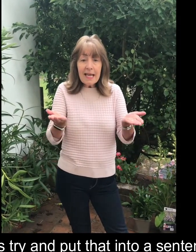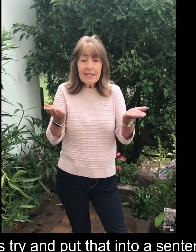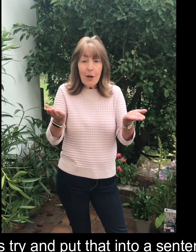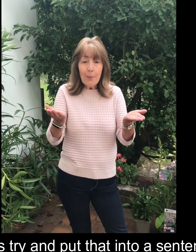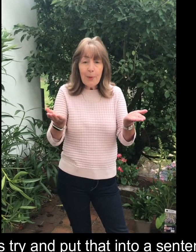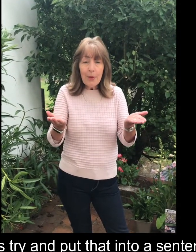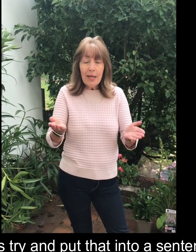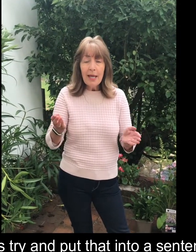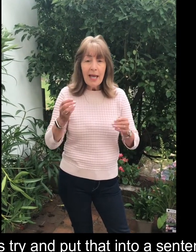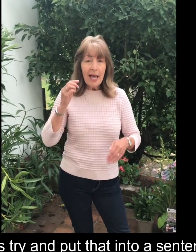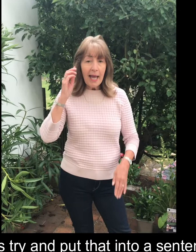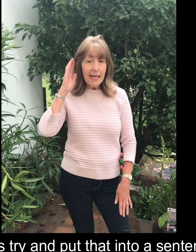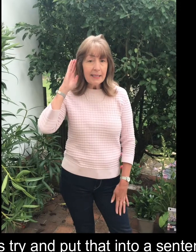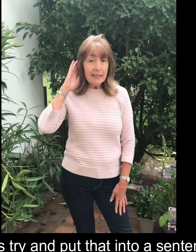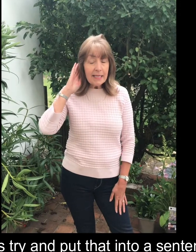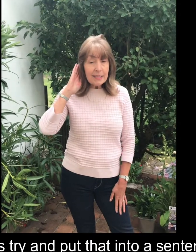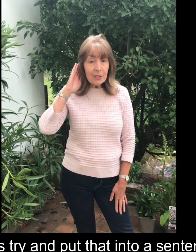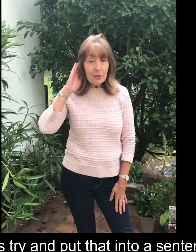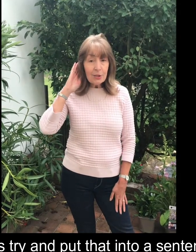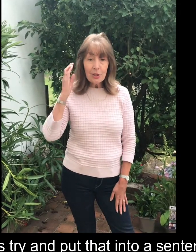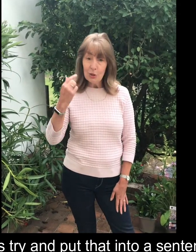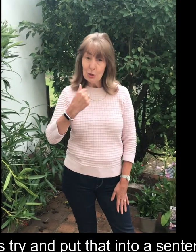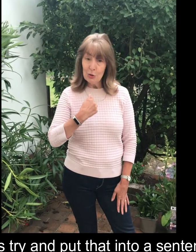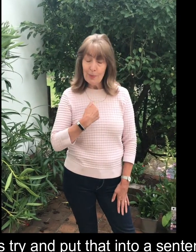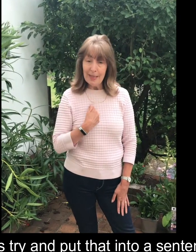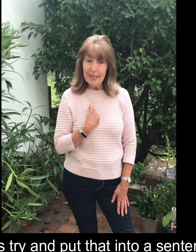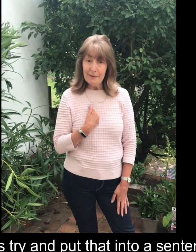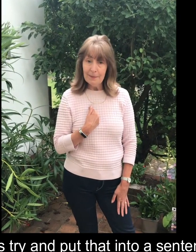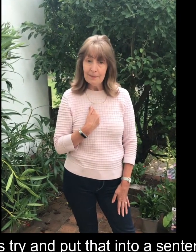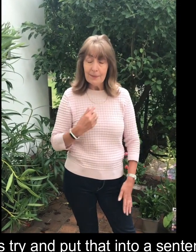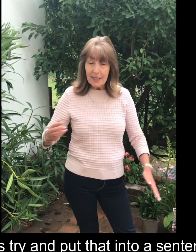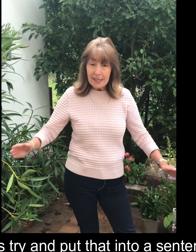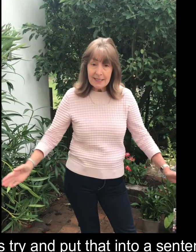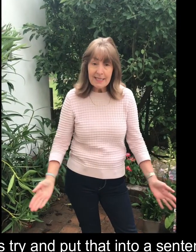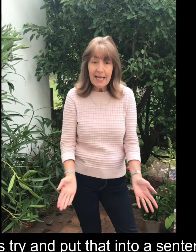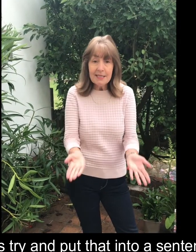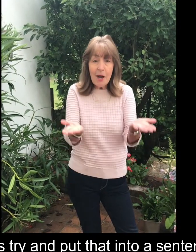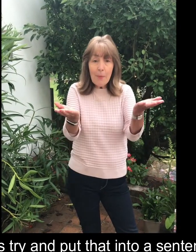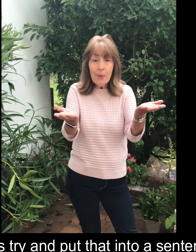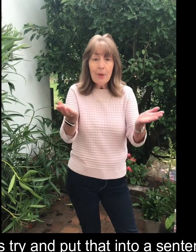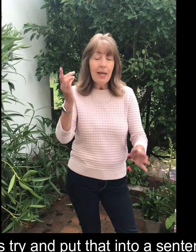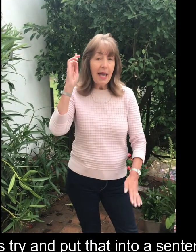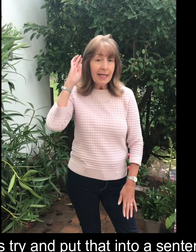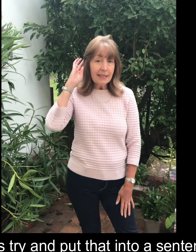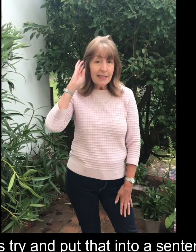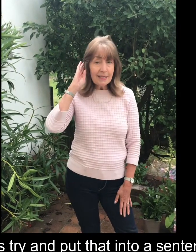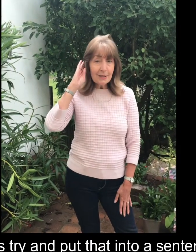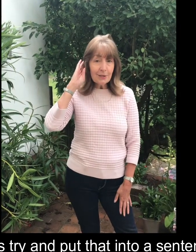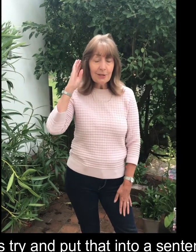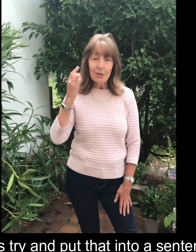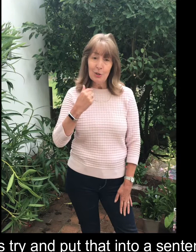stand up and listen to me. Stand up and listen to